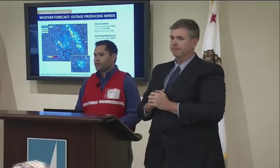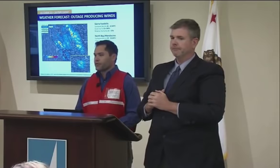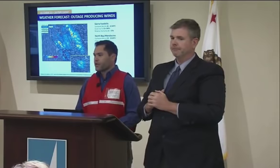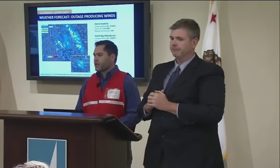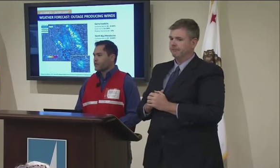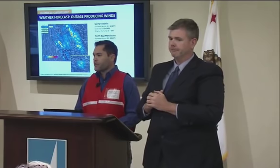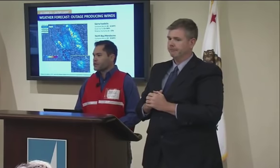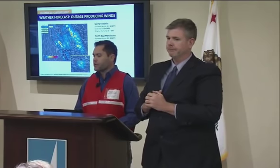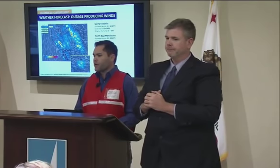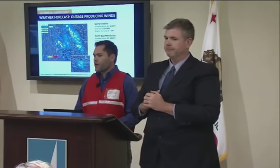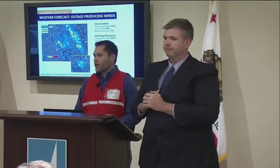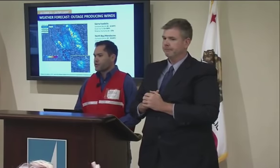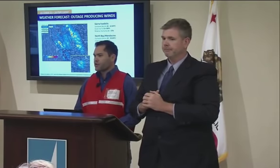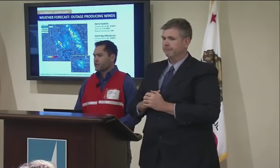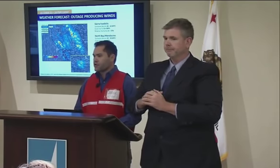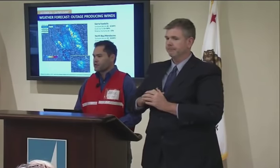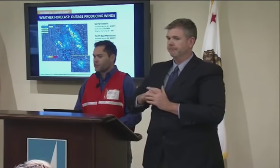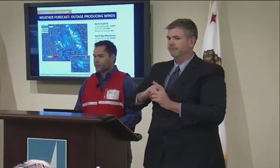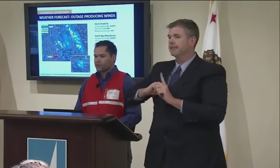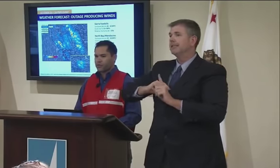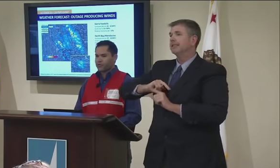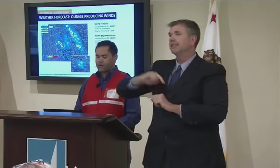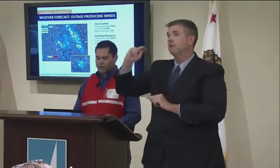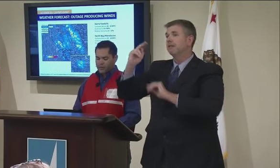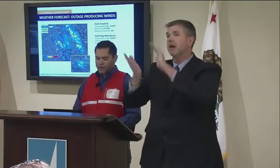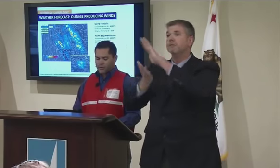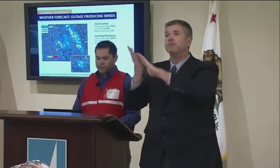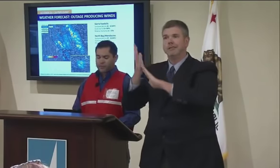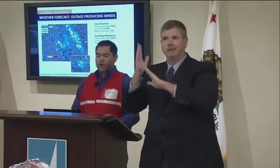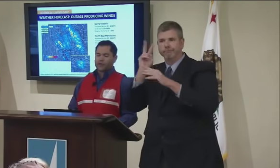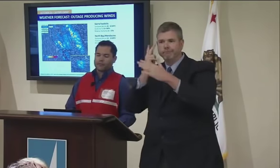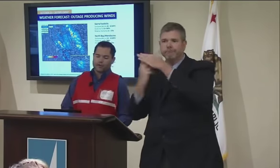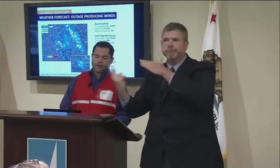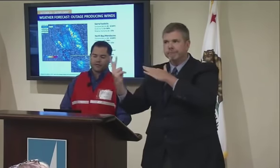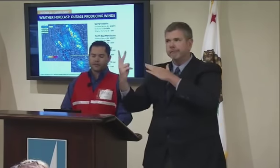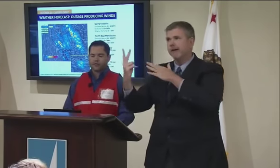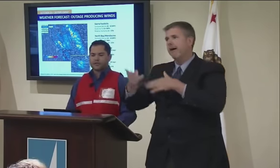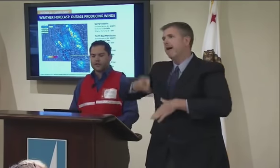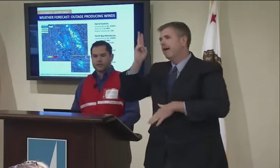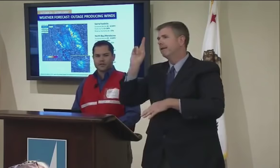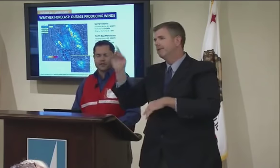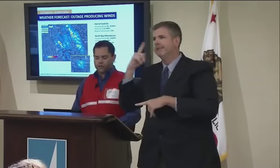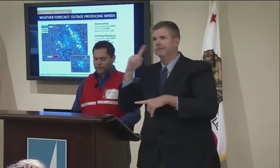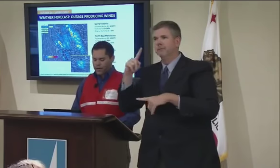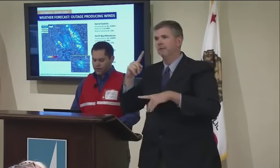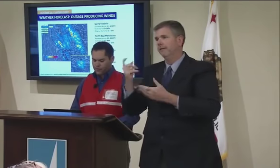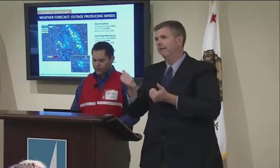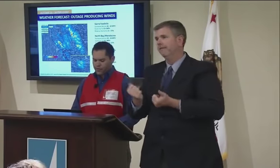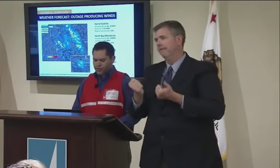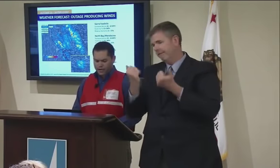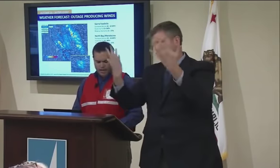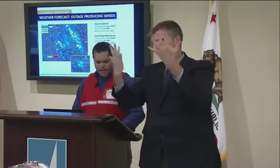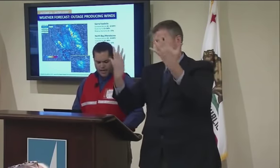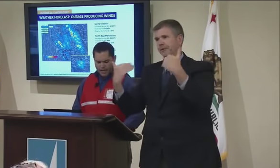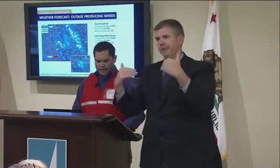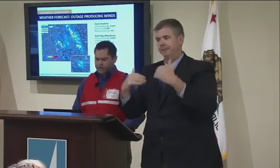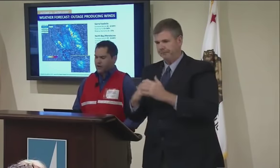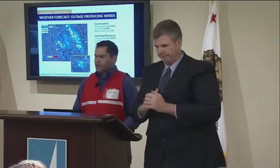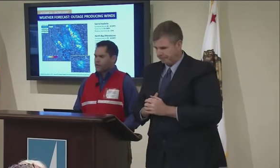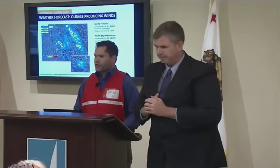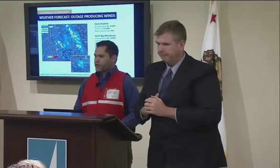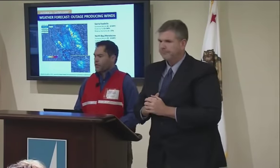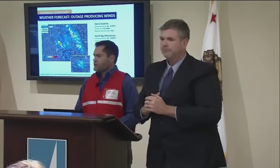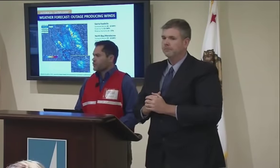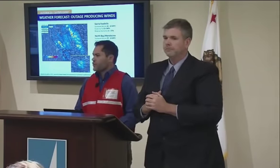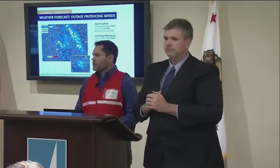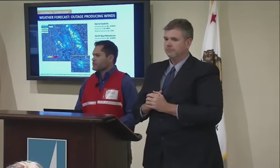for this weekend event. They have high risk across multiple public predictive service areas in Northern California. And in